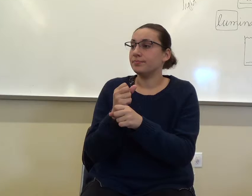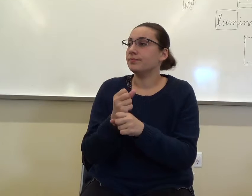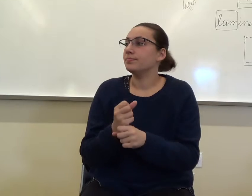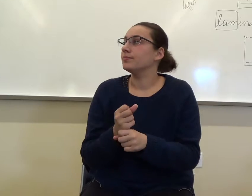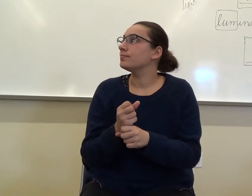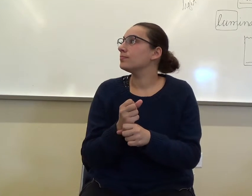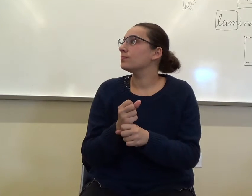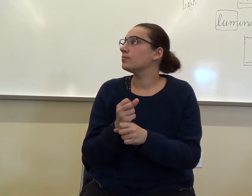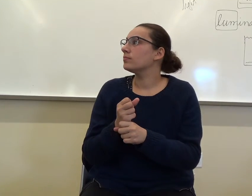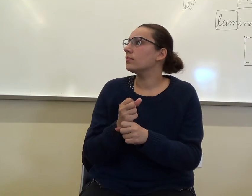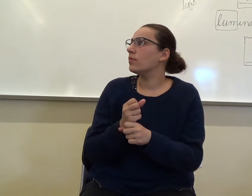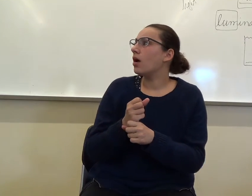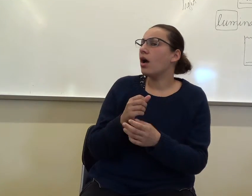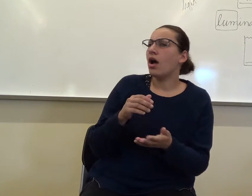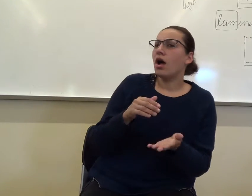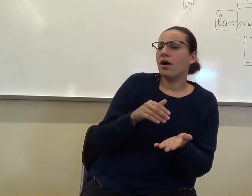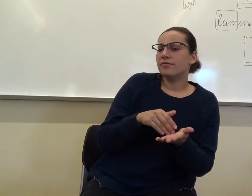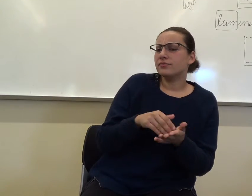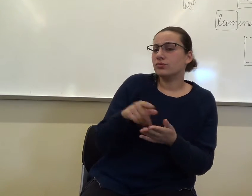you're writing out your own main idea,